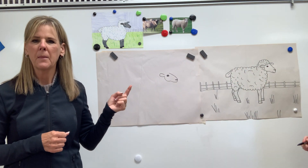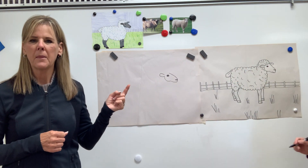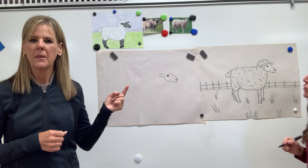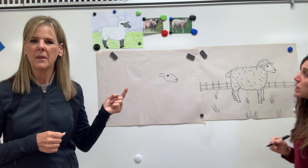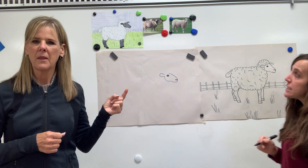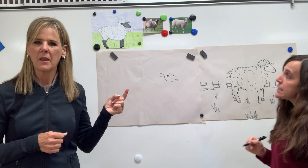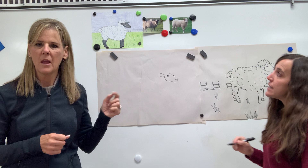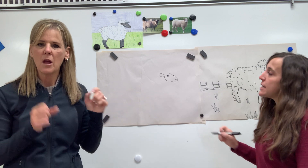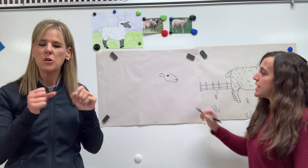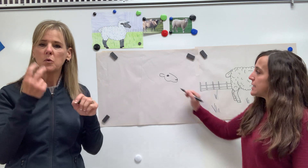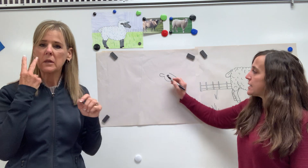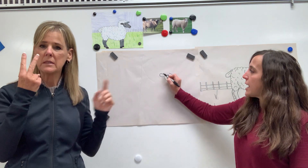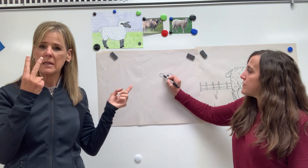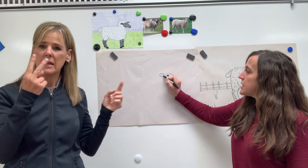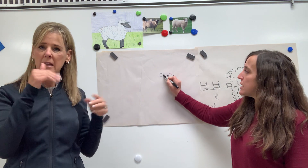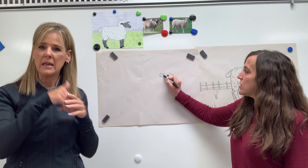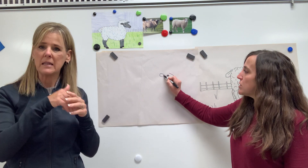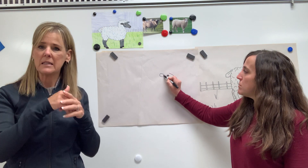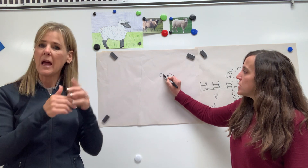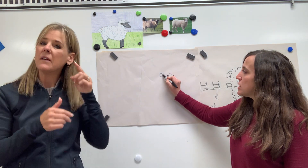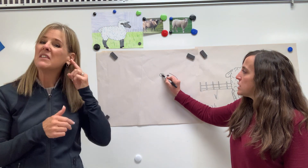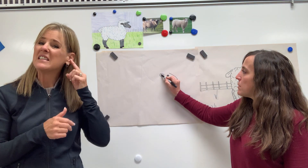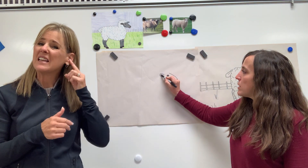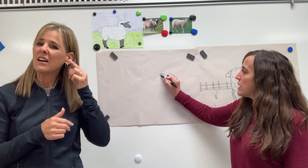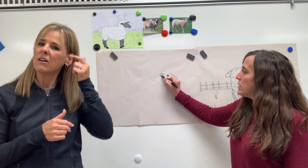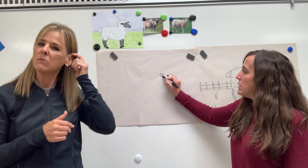And you can see the inside of his ear, so I'm just gonna double it.